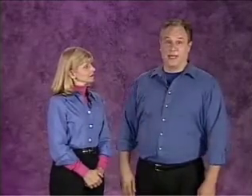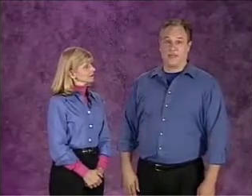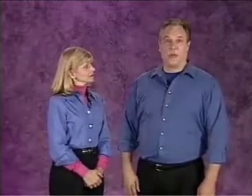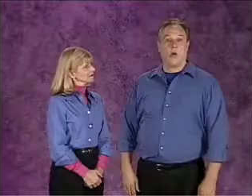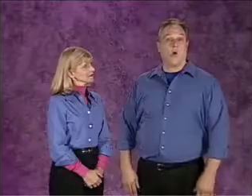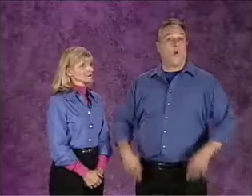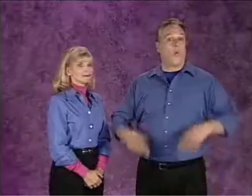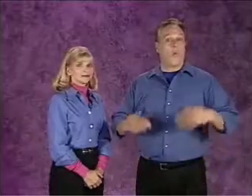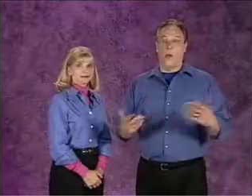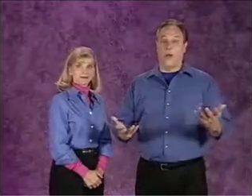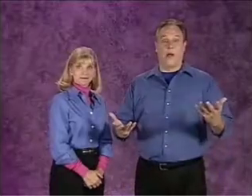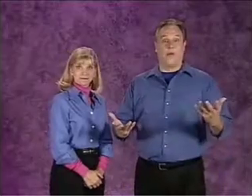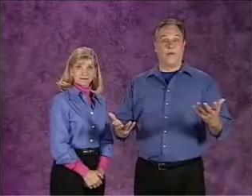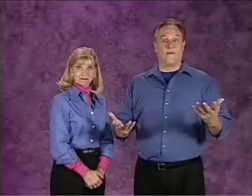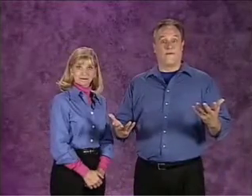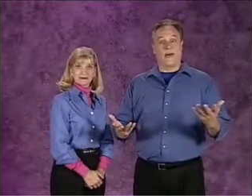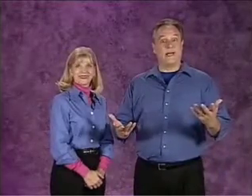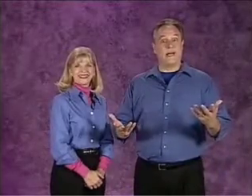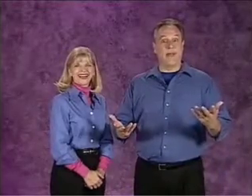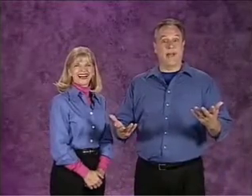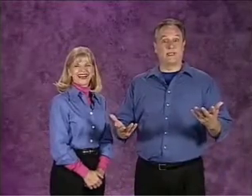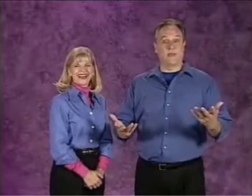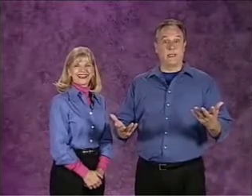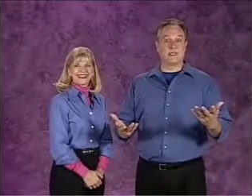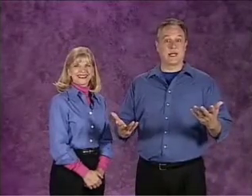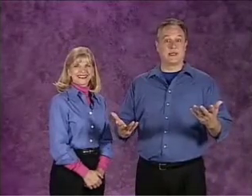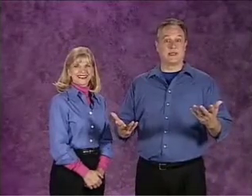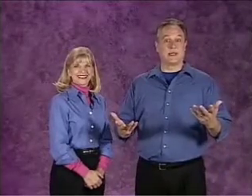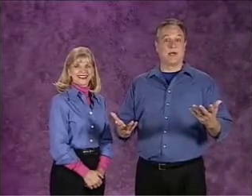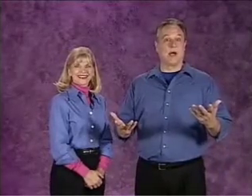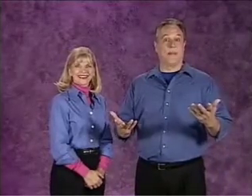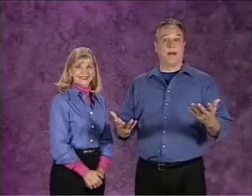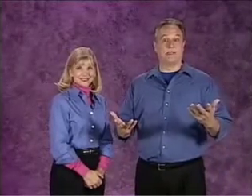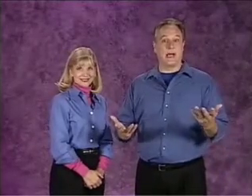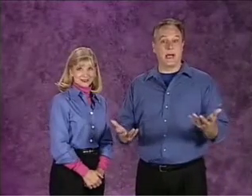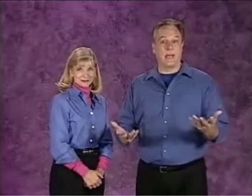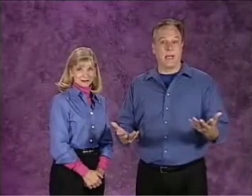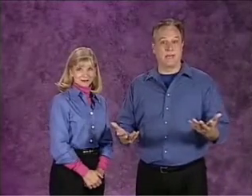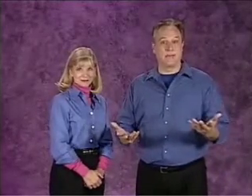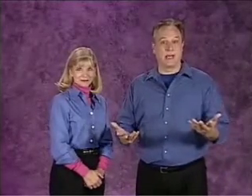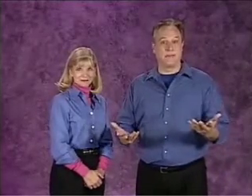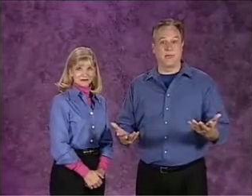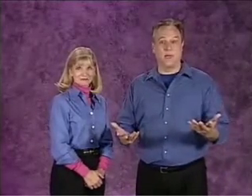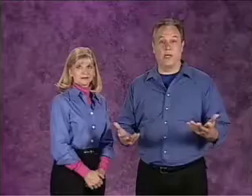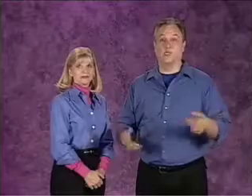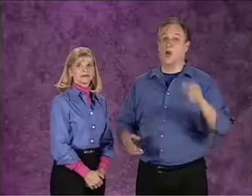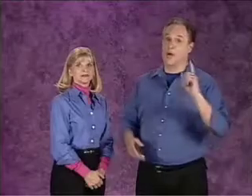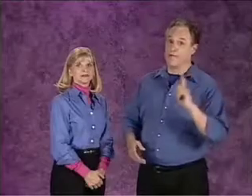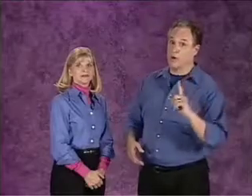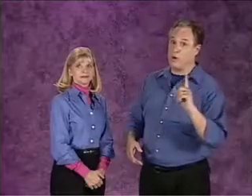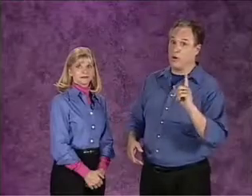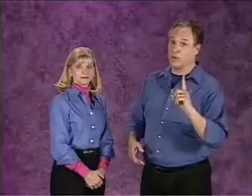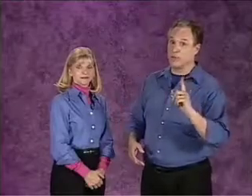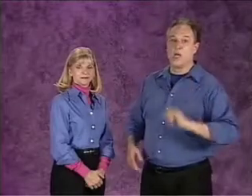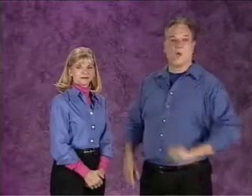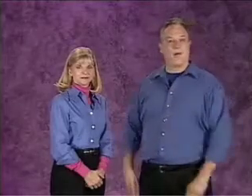8. Well, we finally made it to this lesson about time concepts in which, of course, we